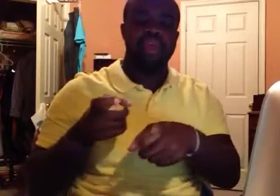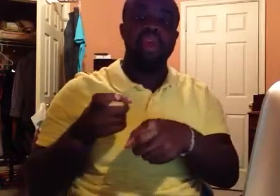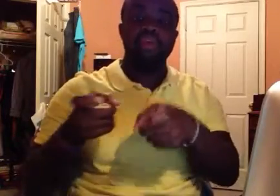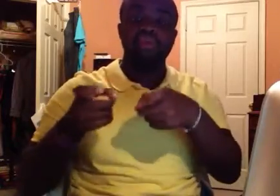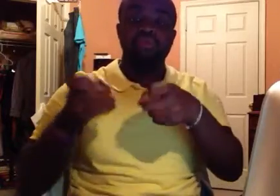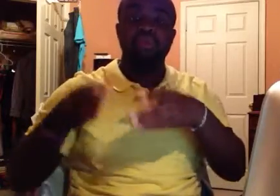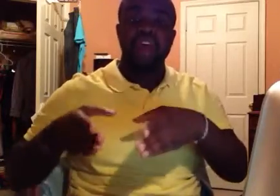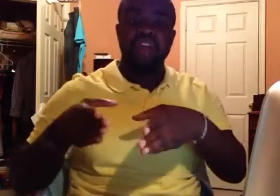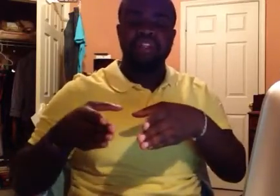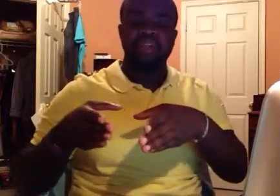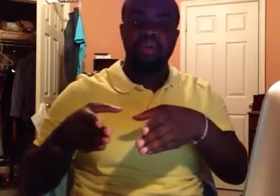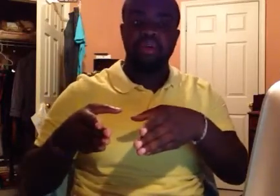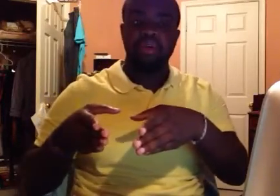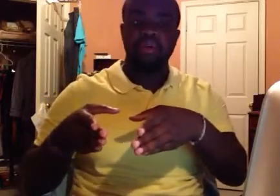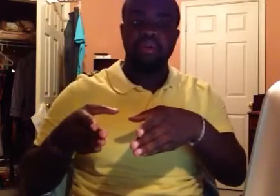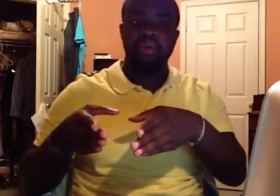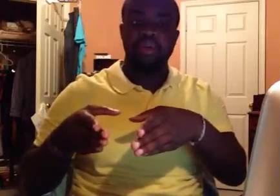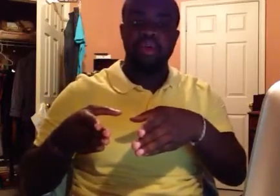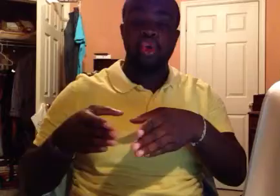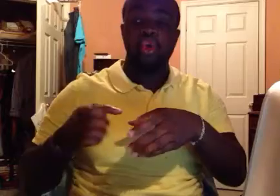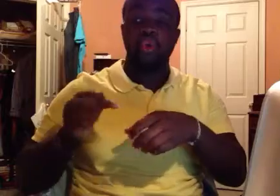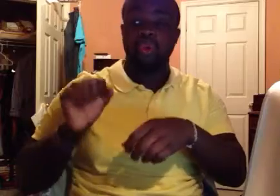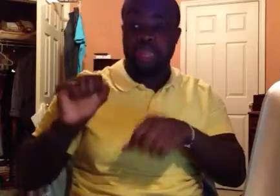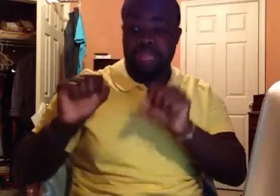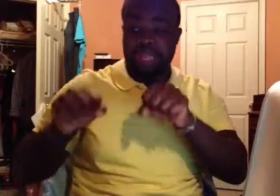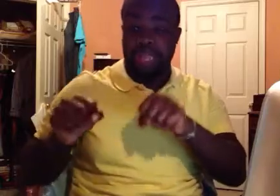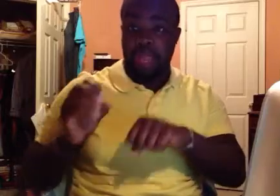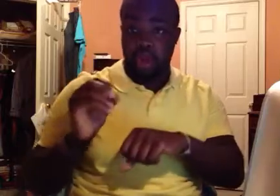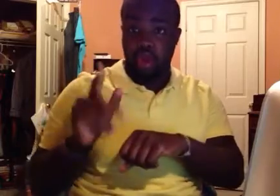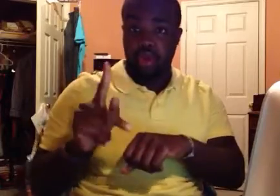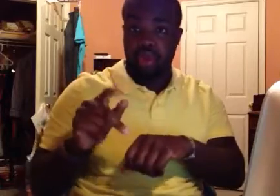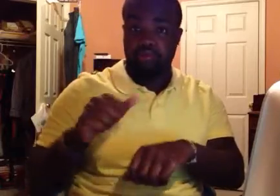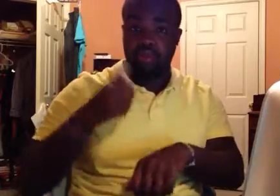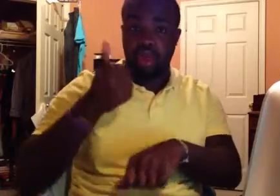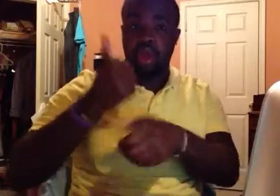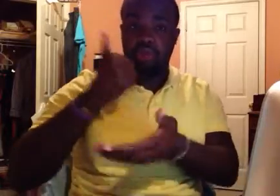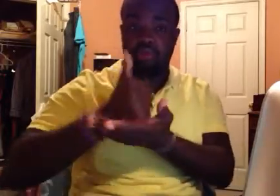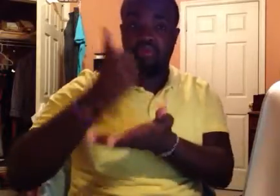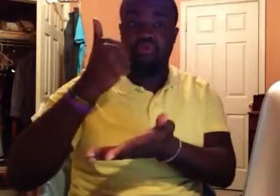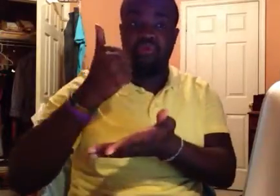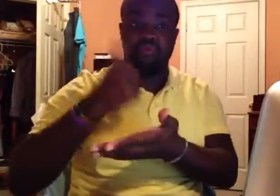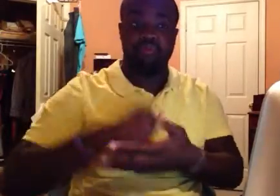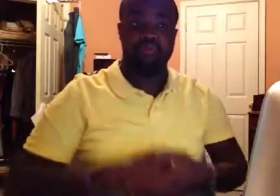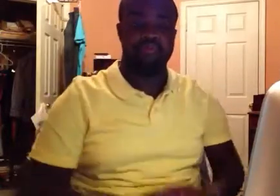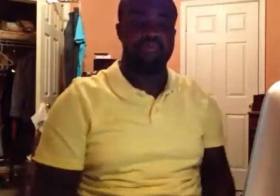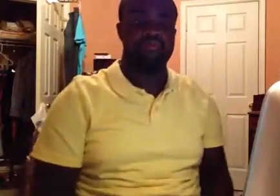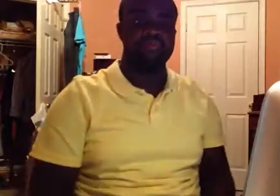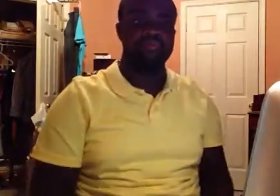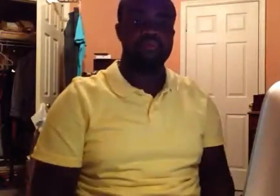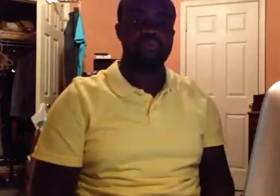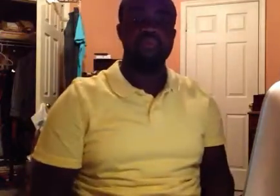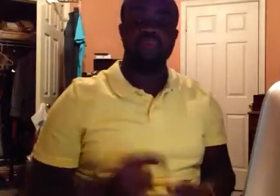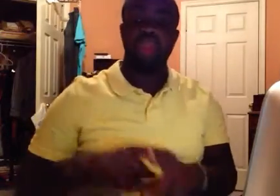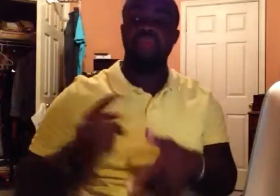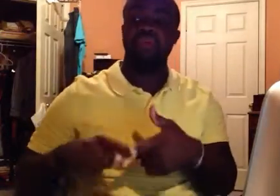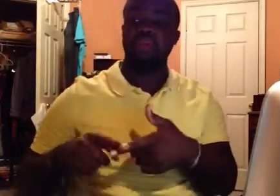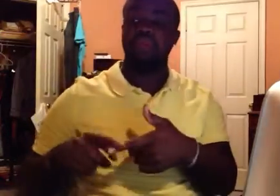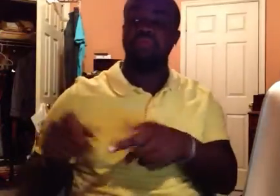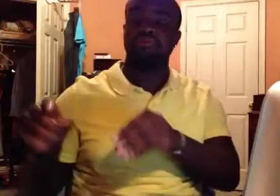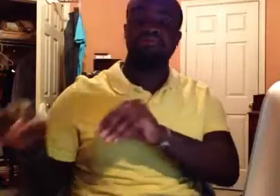or business or unit that we're talking about. After that, then, the time card gets submitted into the accounting department.